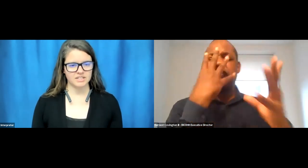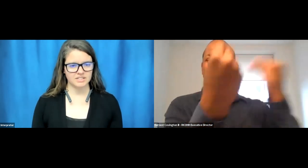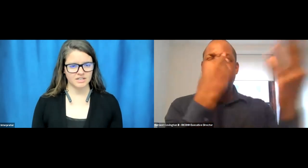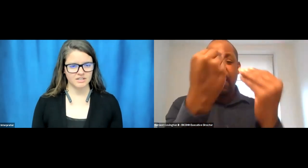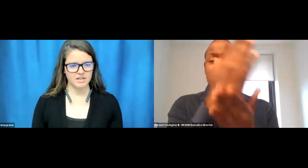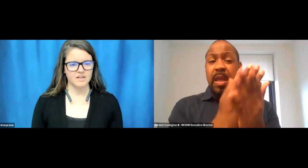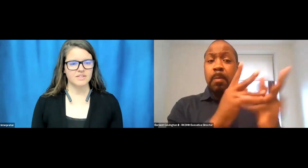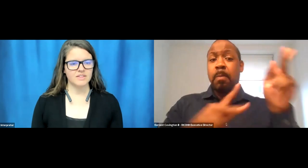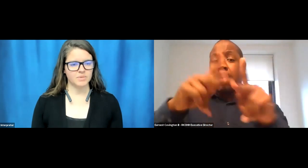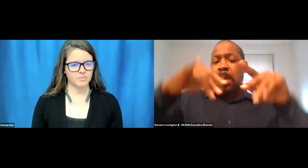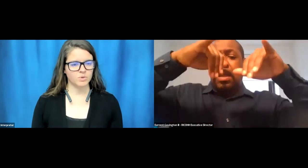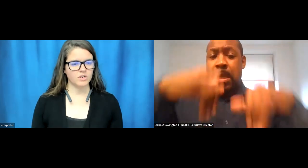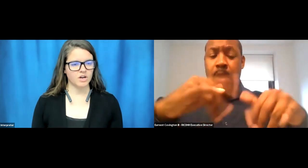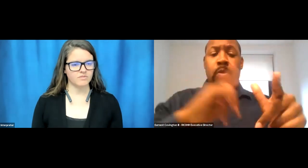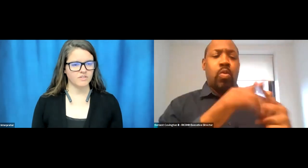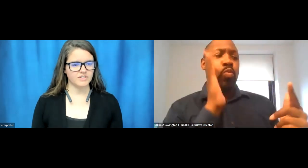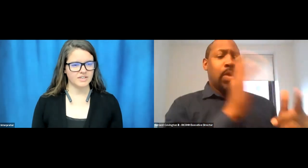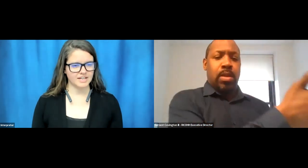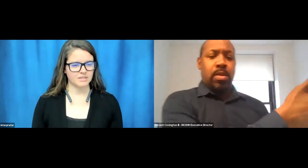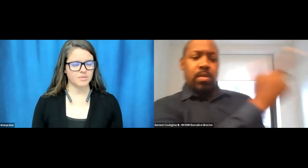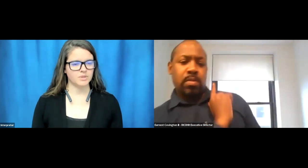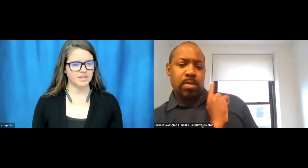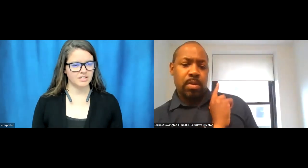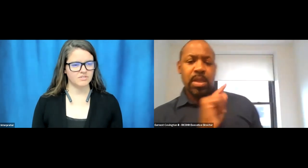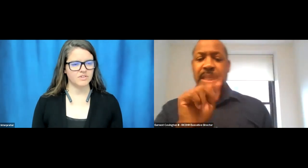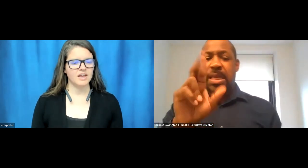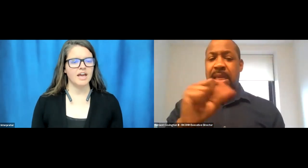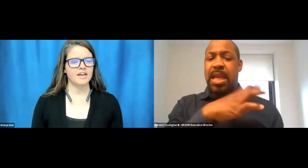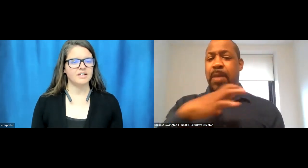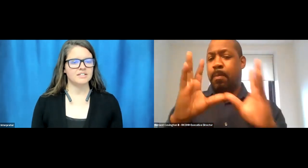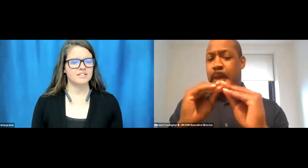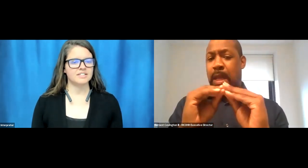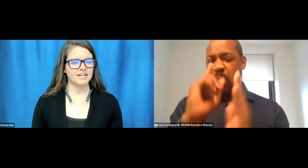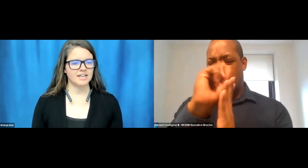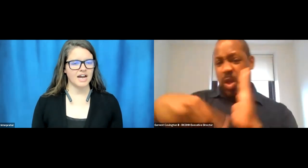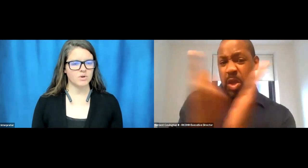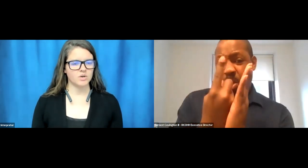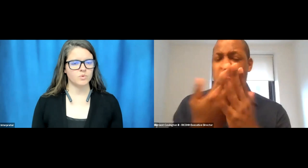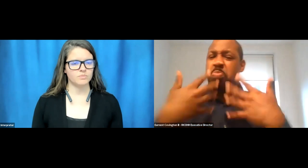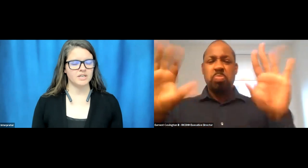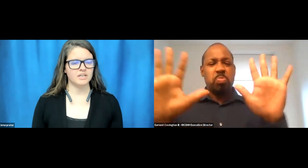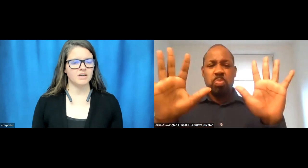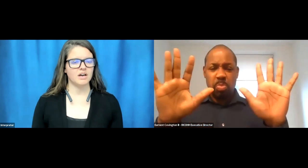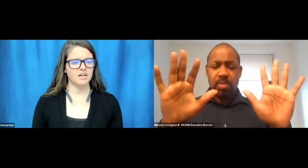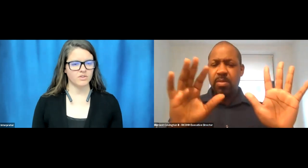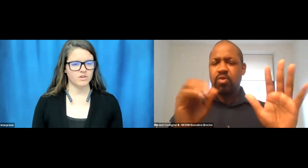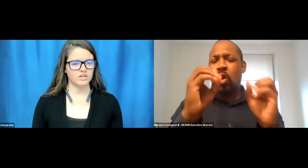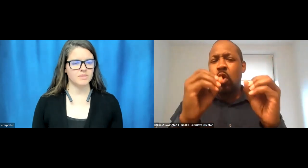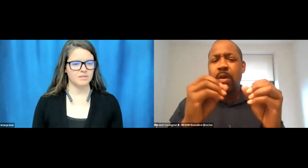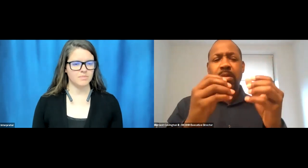is done, then the people who are not involved in the next committee would leave. And the second hour would be another committee